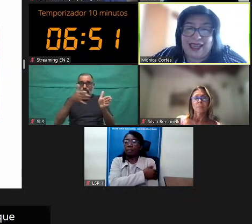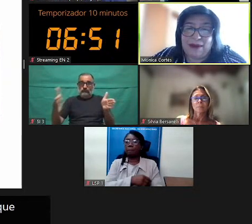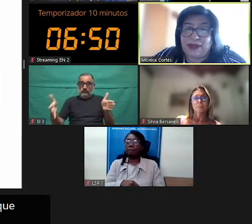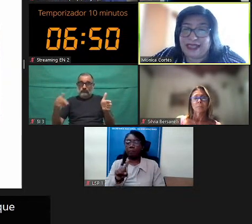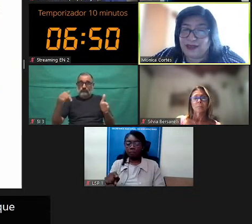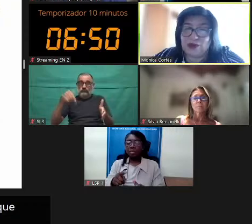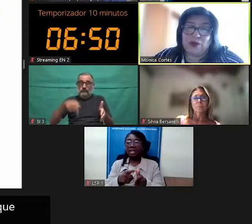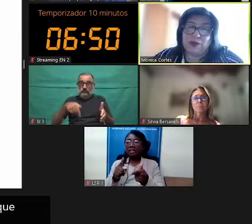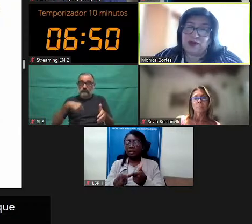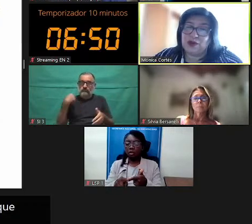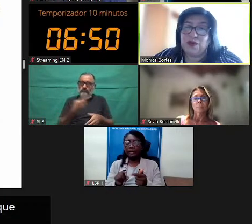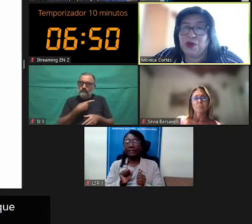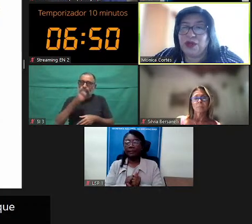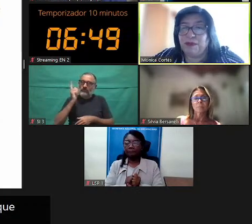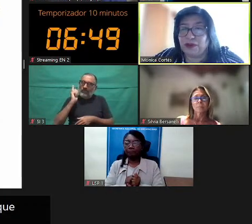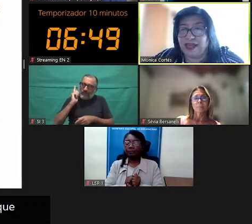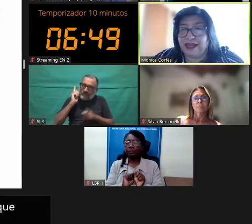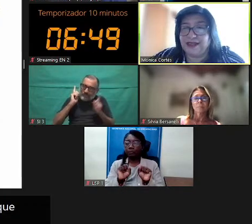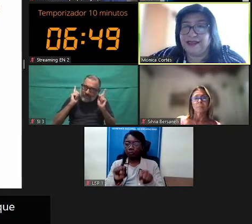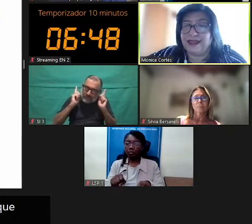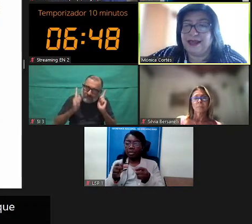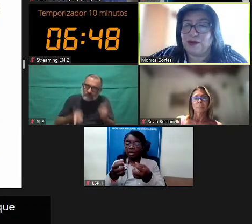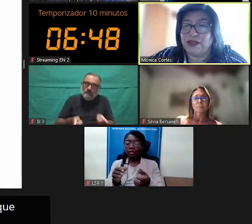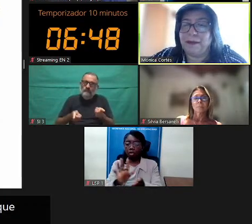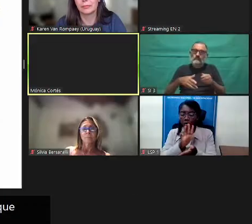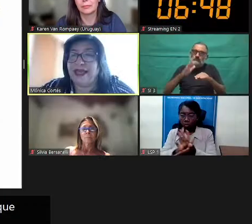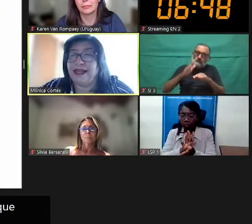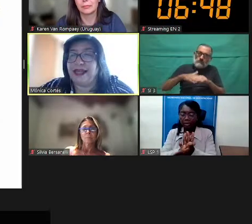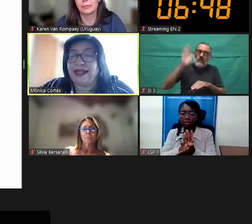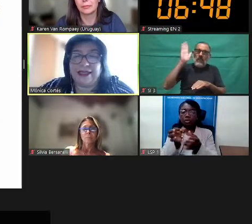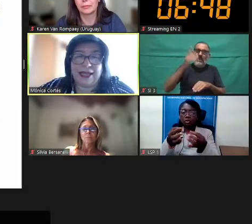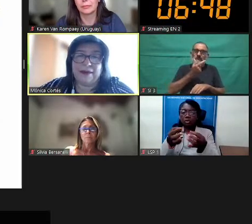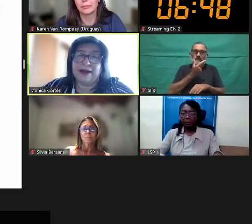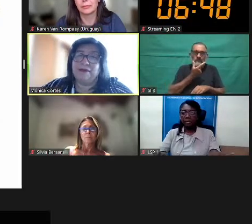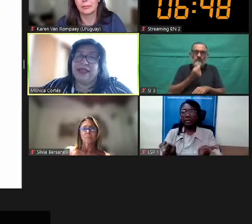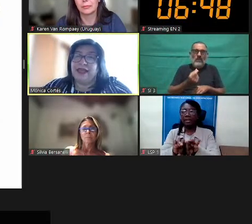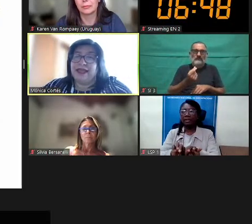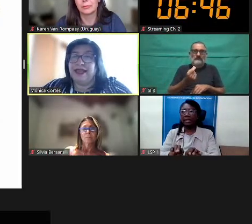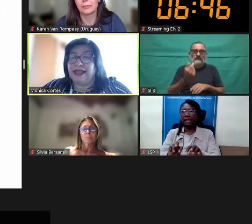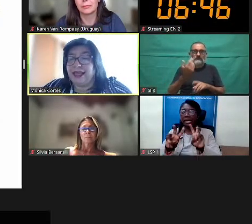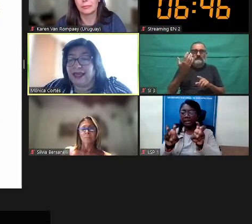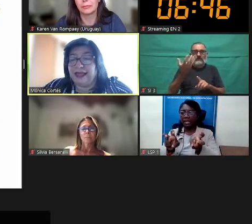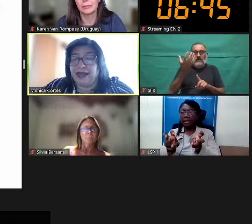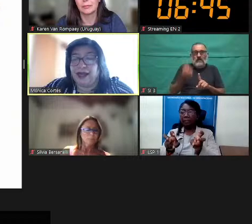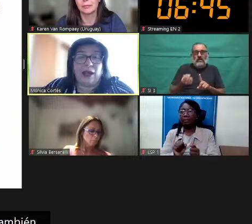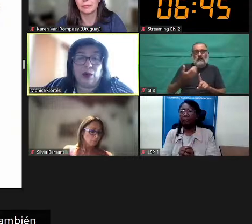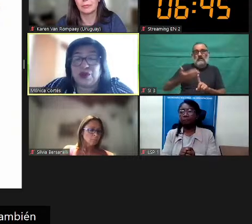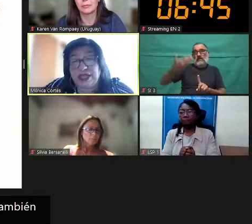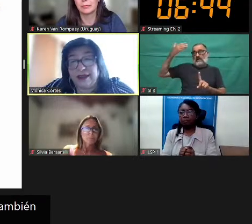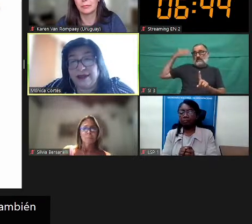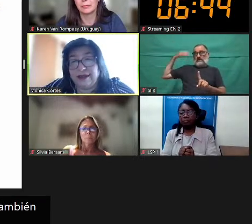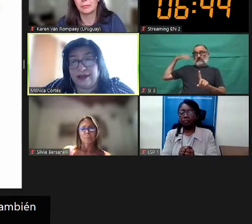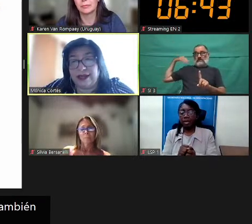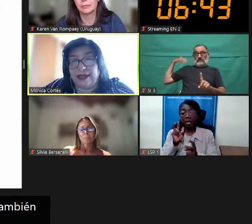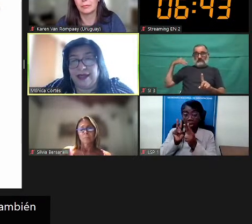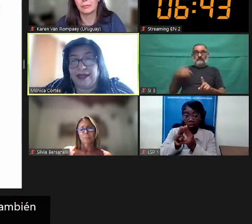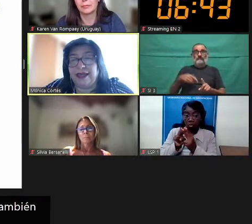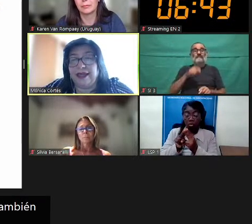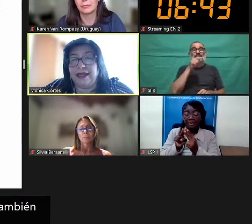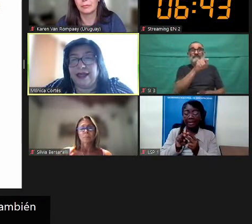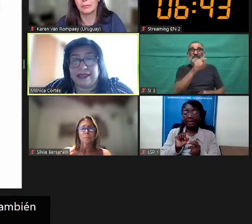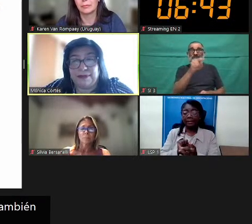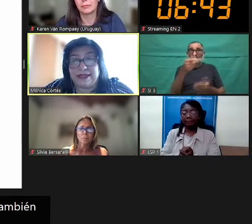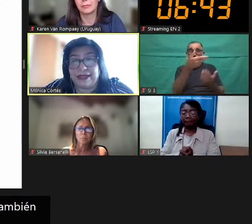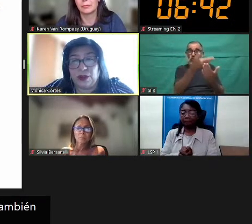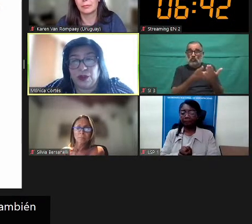before so these are very important documents we also